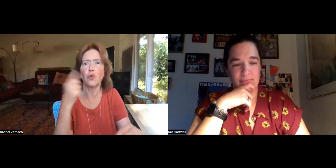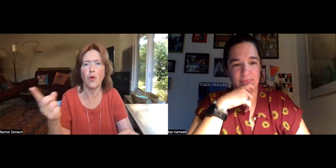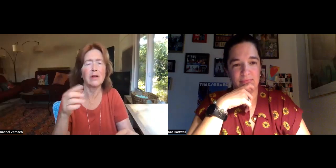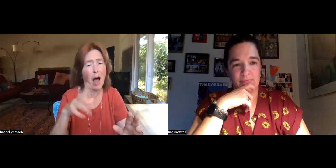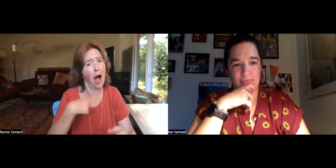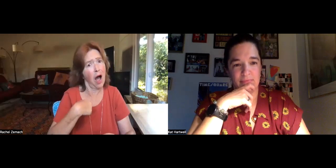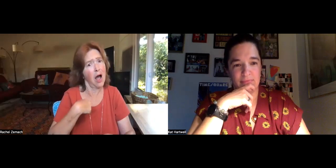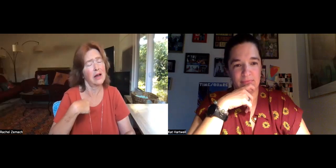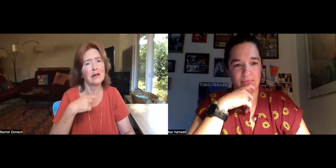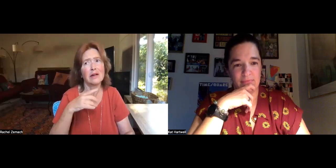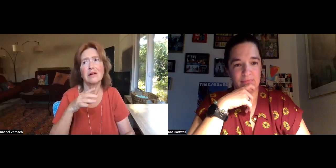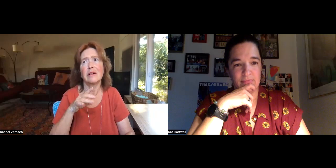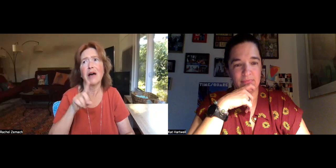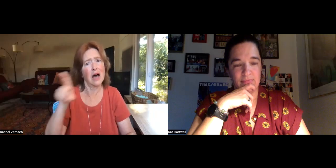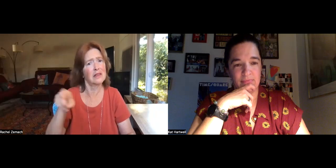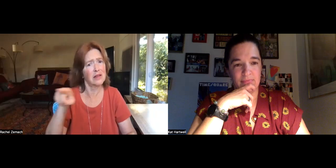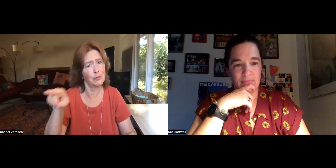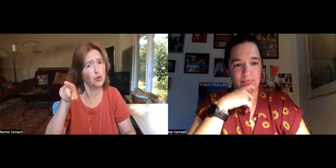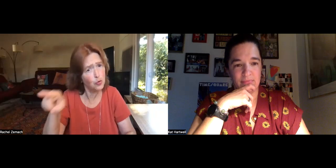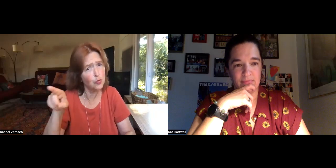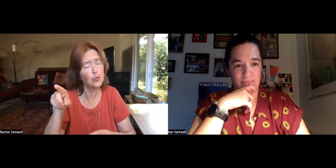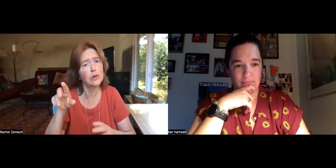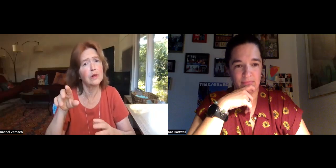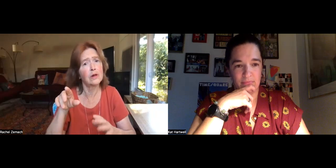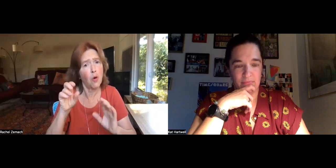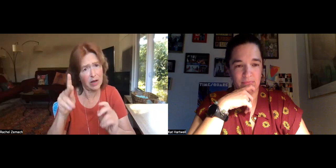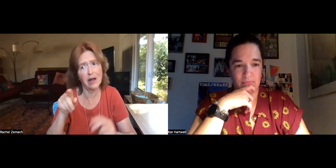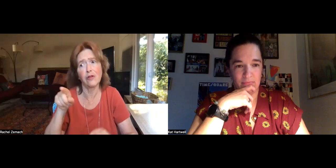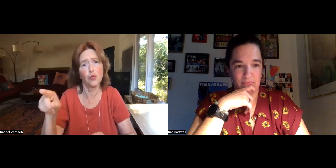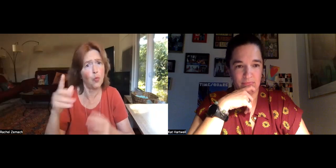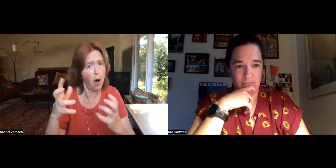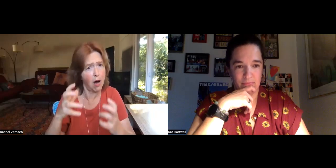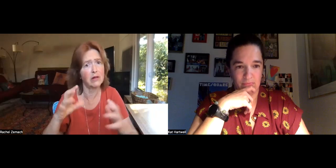What am I attempt to do? Okay, you want